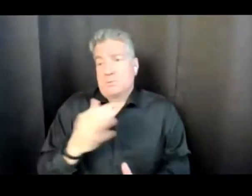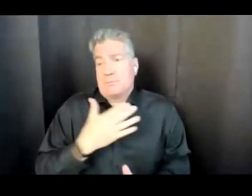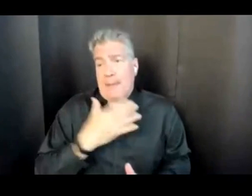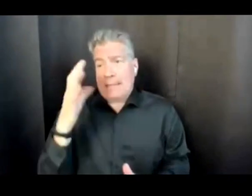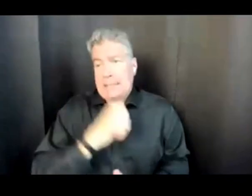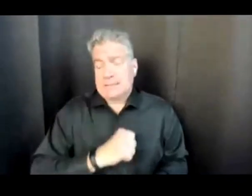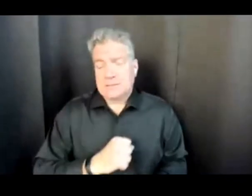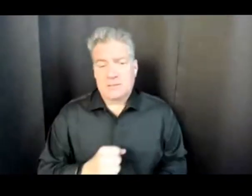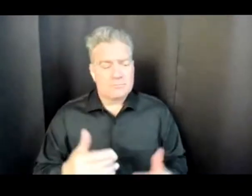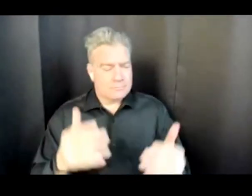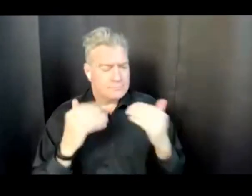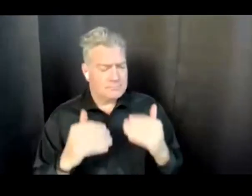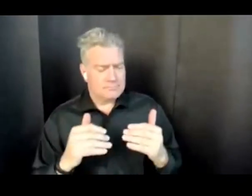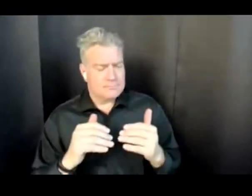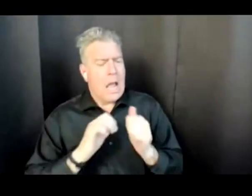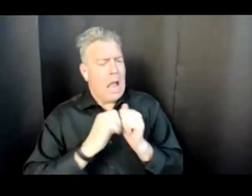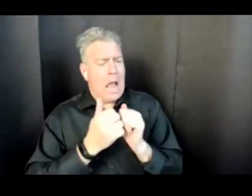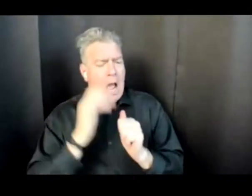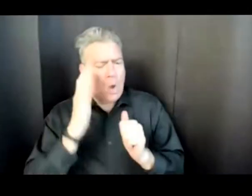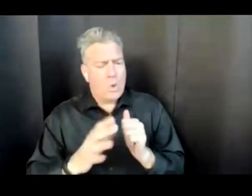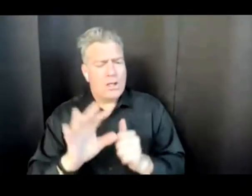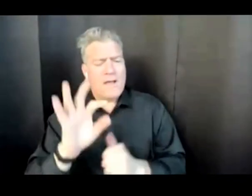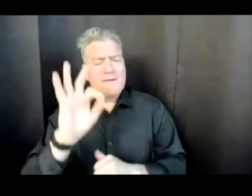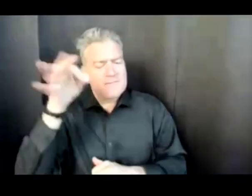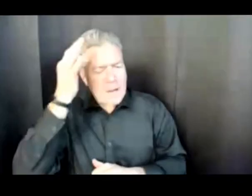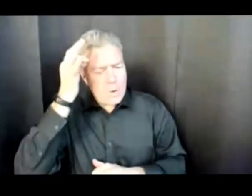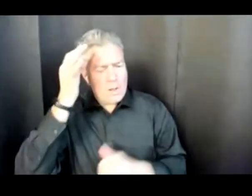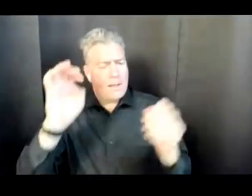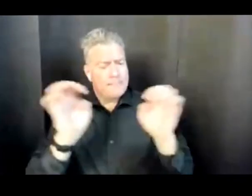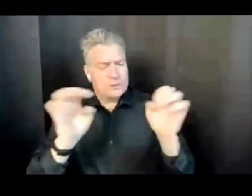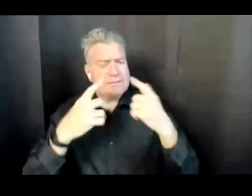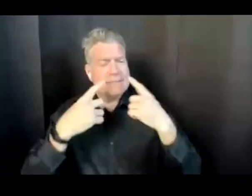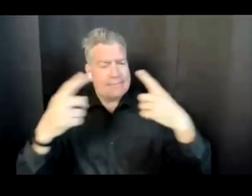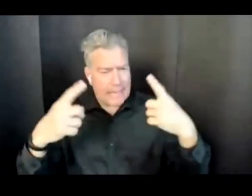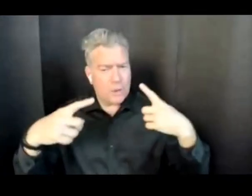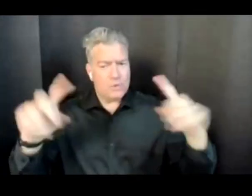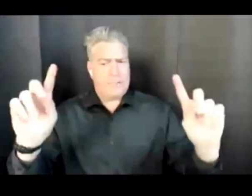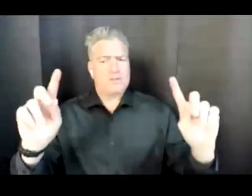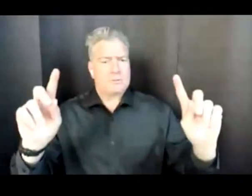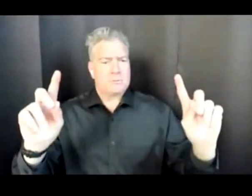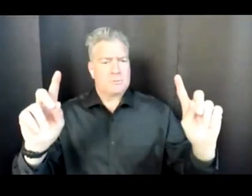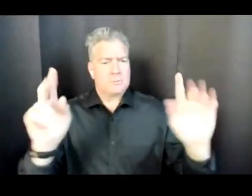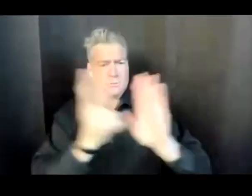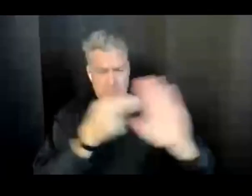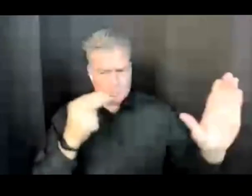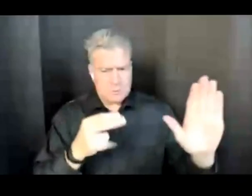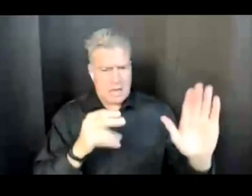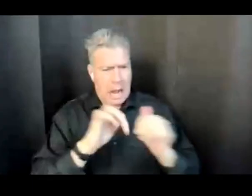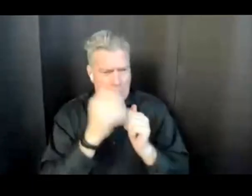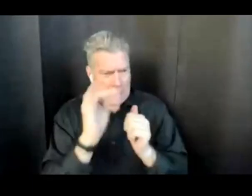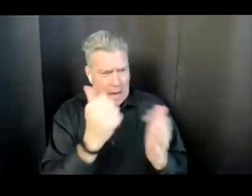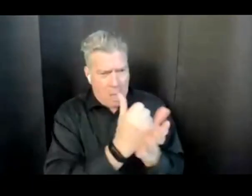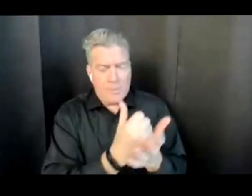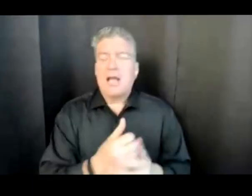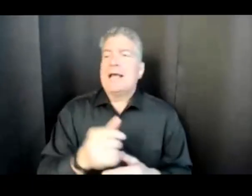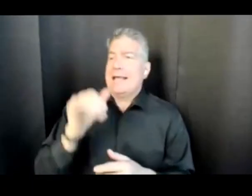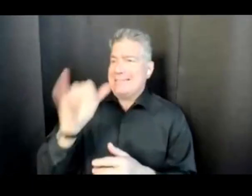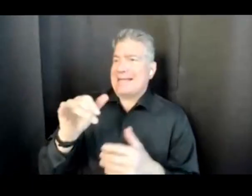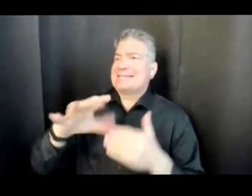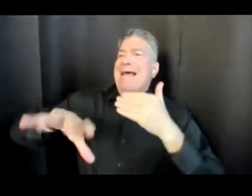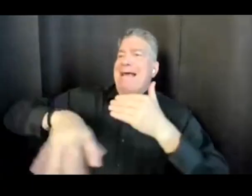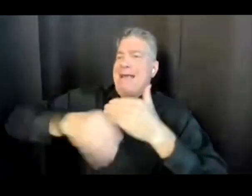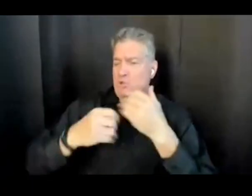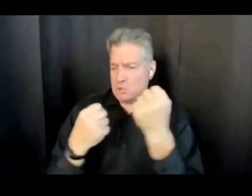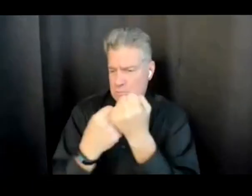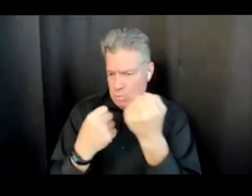How will the federal emergency declaration help? Gives us another tool in the toolbox. And what that does is make sure that we've